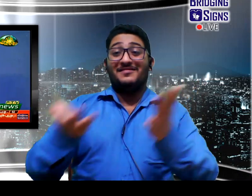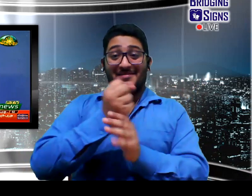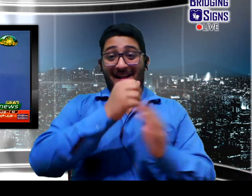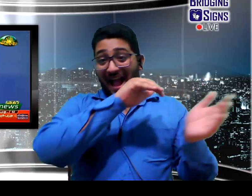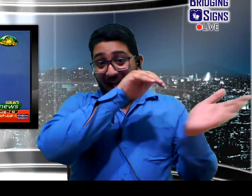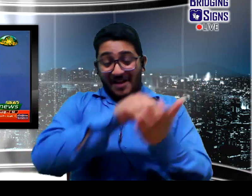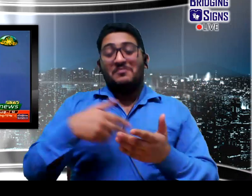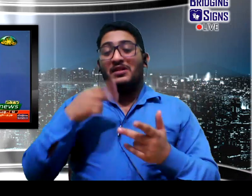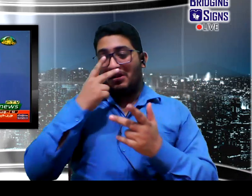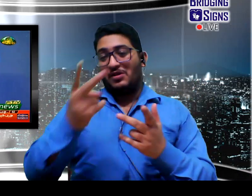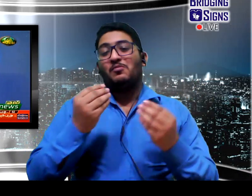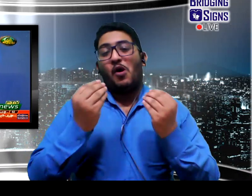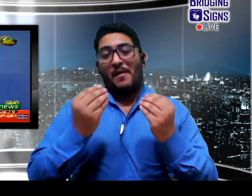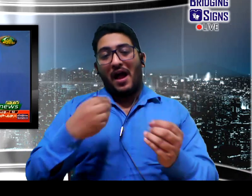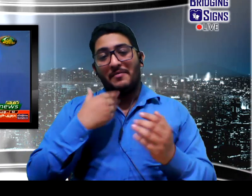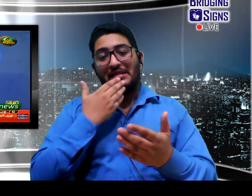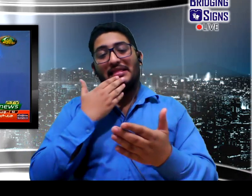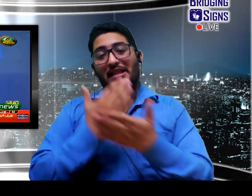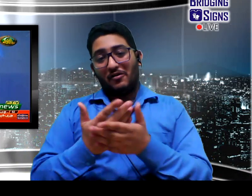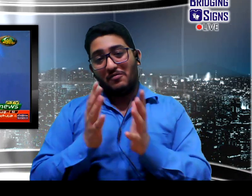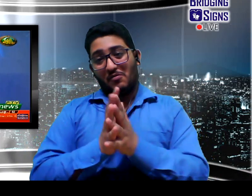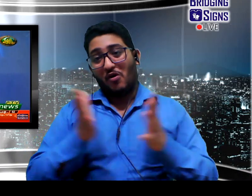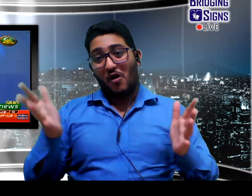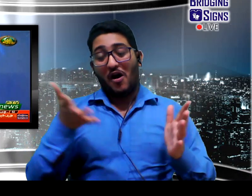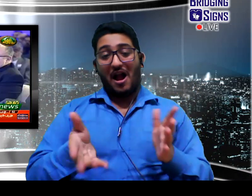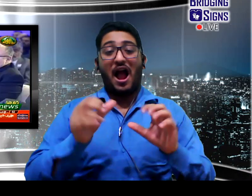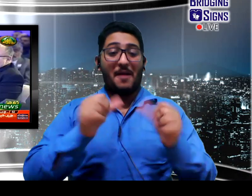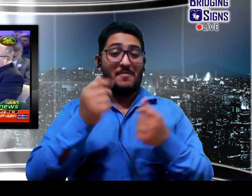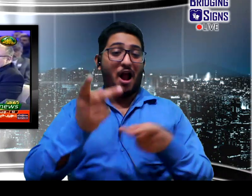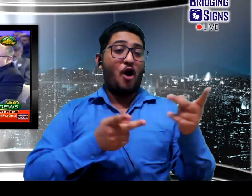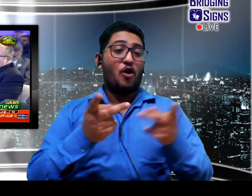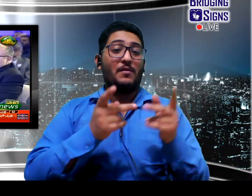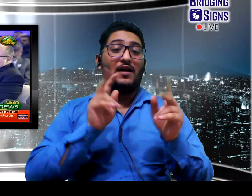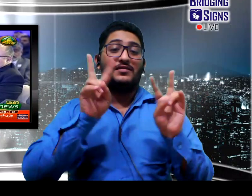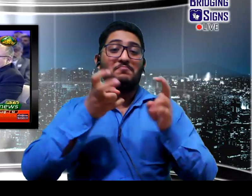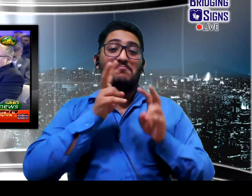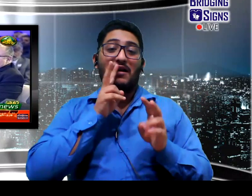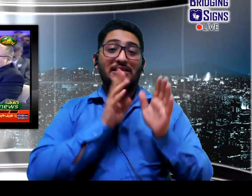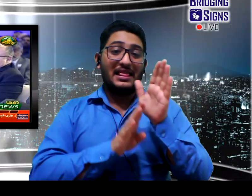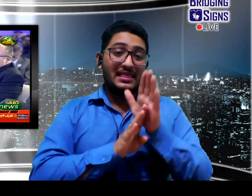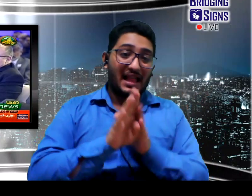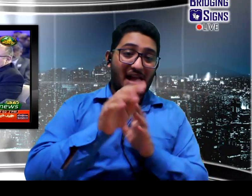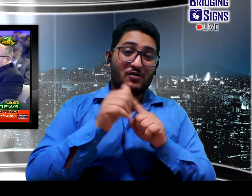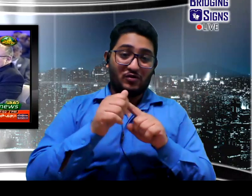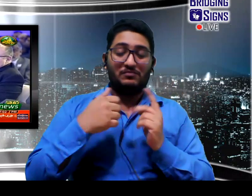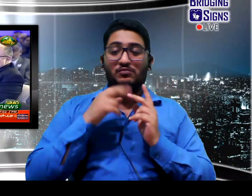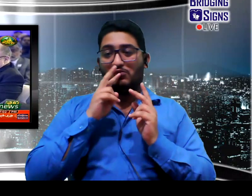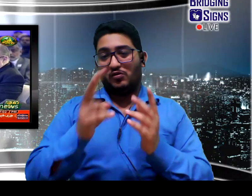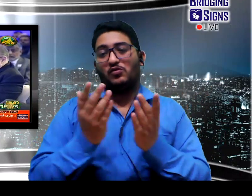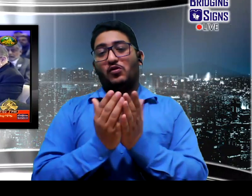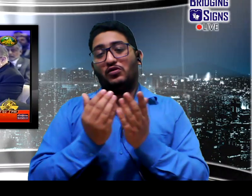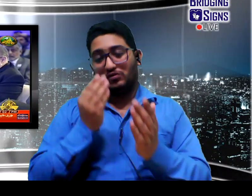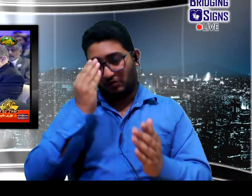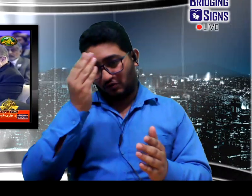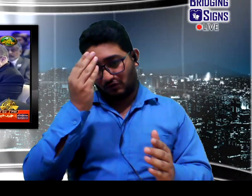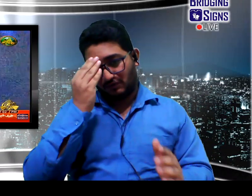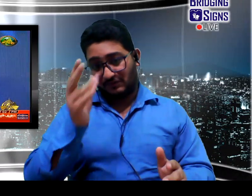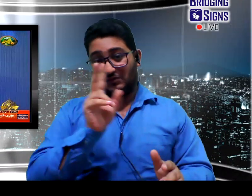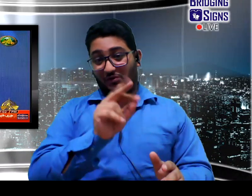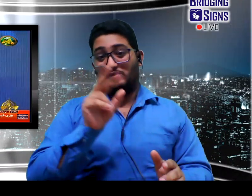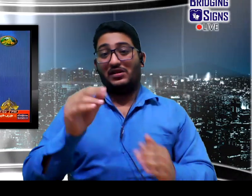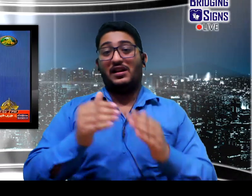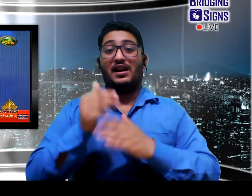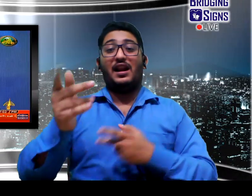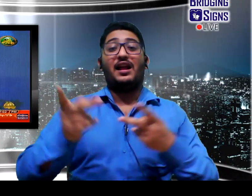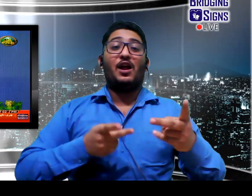part in this, making this big achievement, climbing 28 places